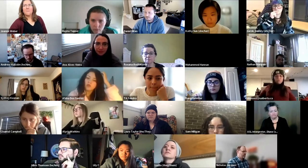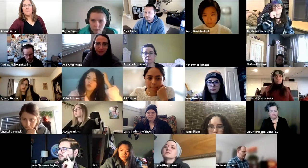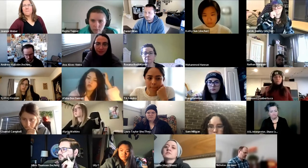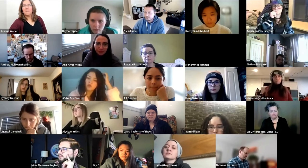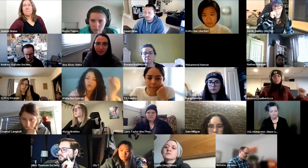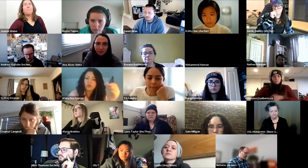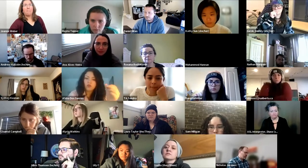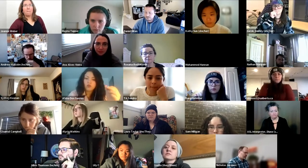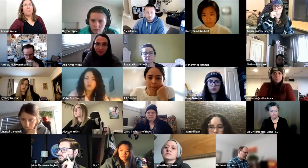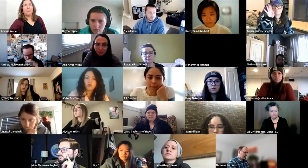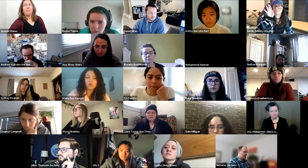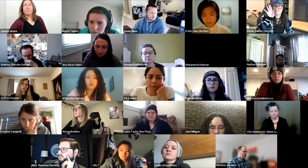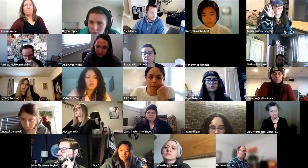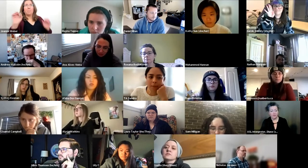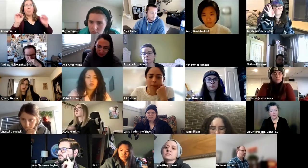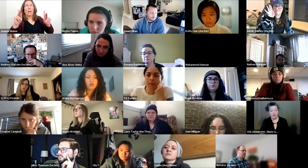Okay.